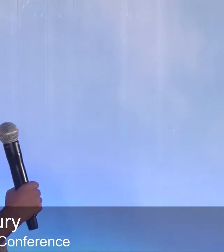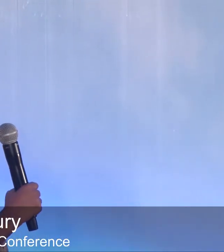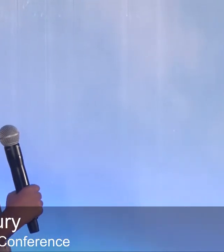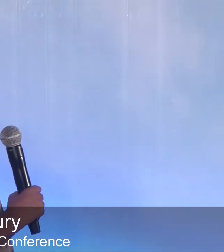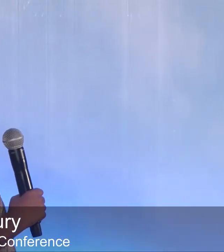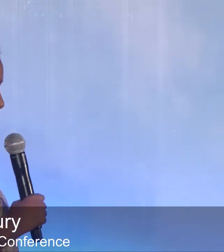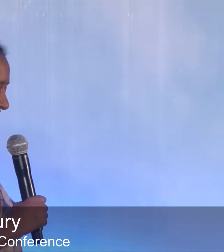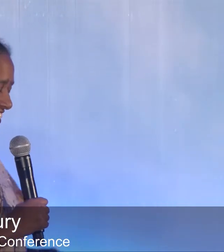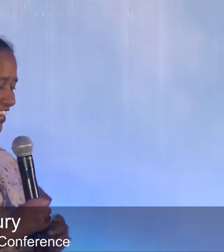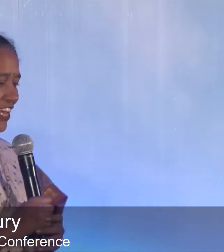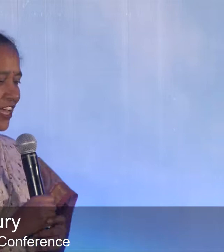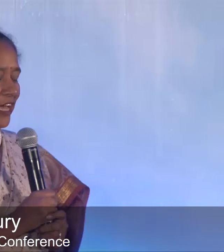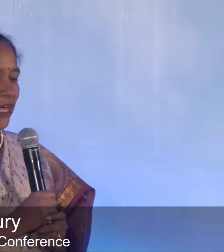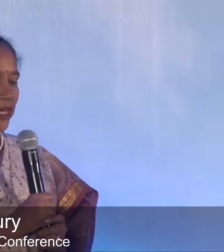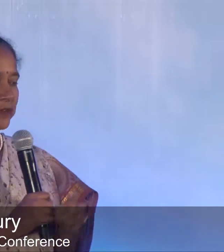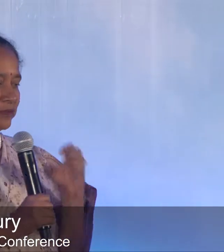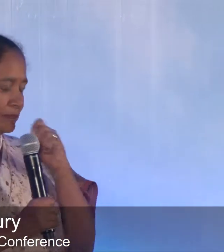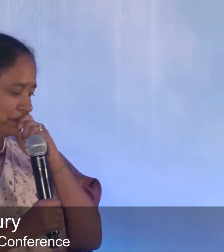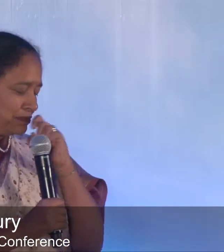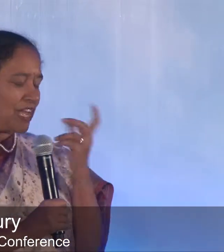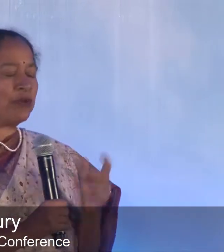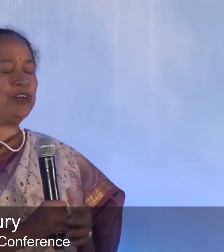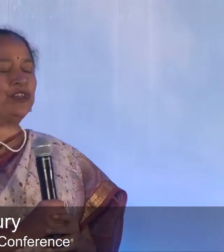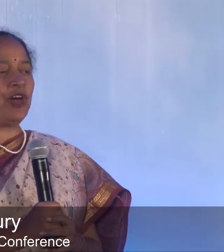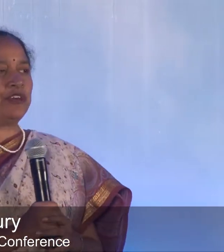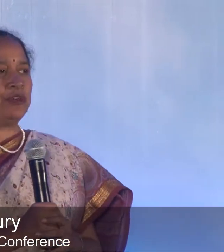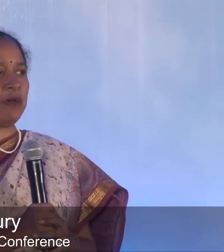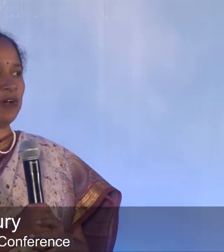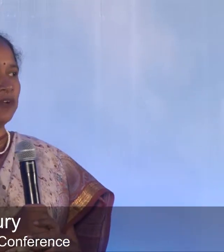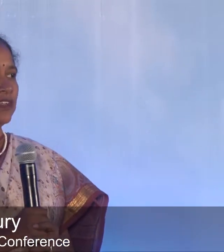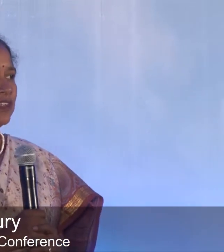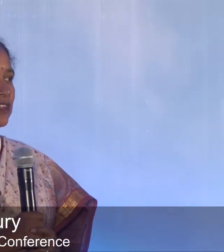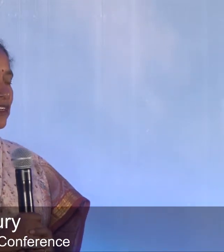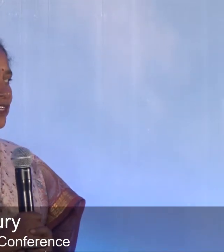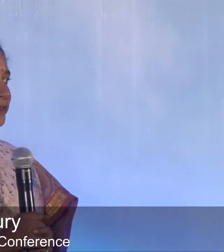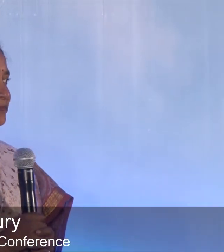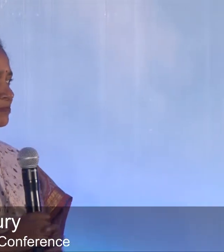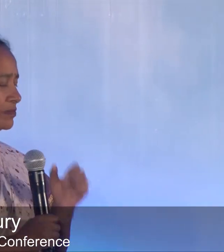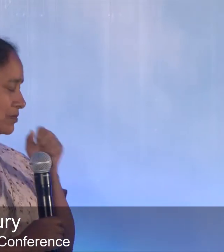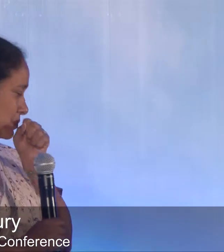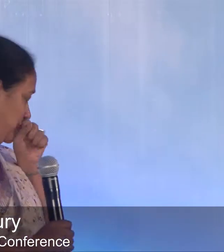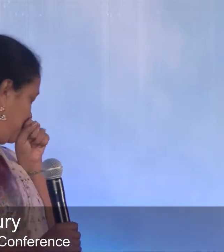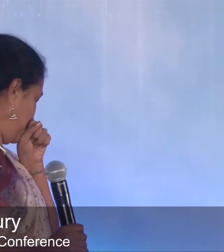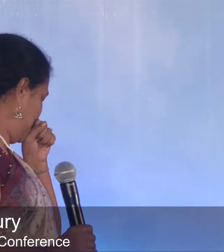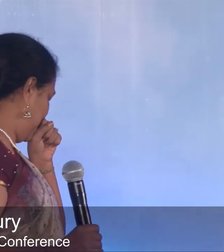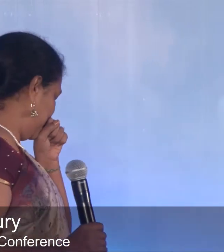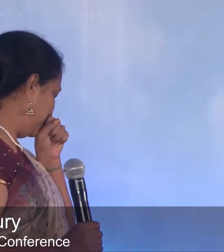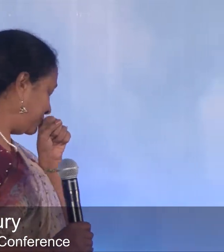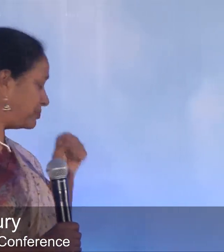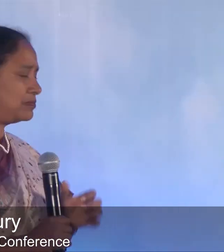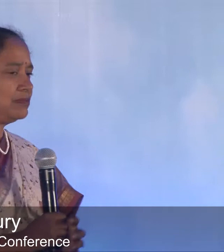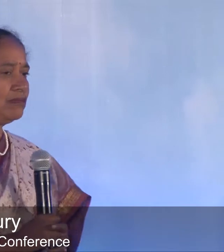To follow such an act. I wanted to talk to you about